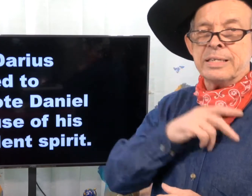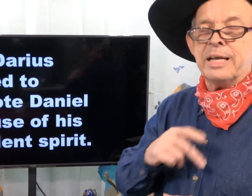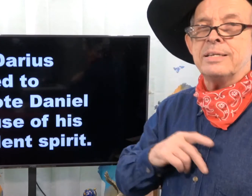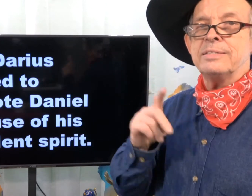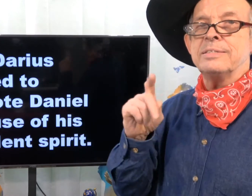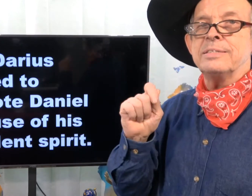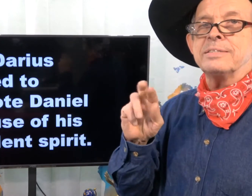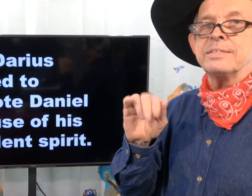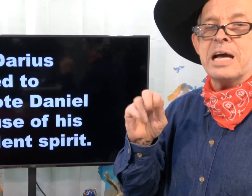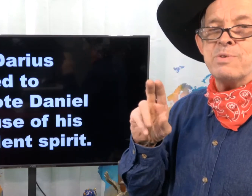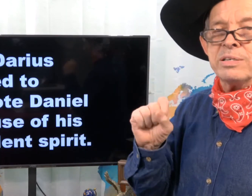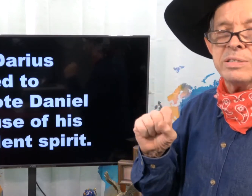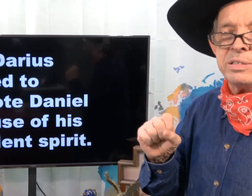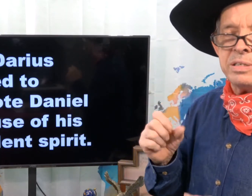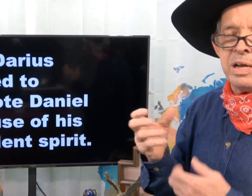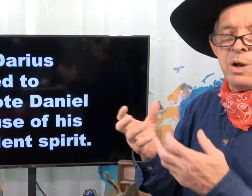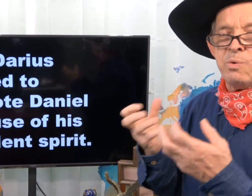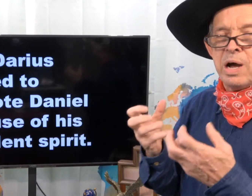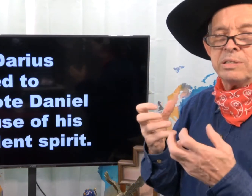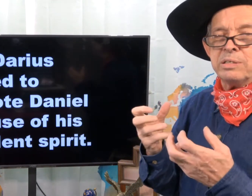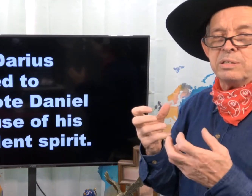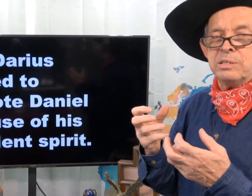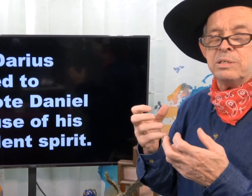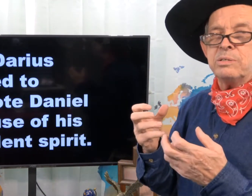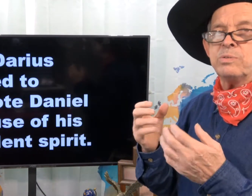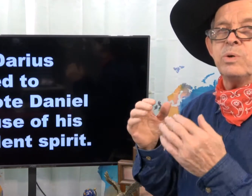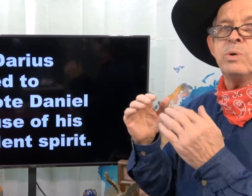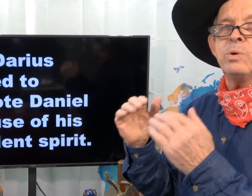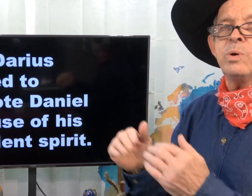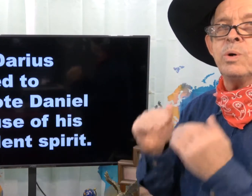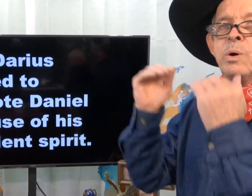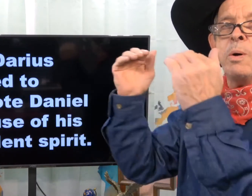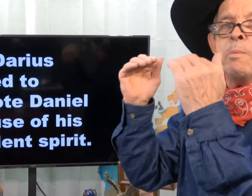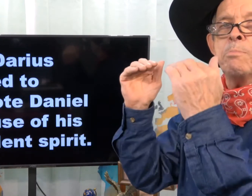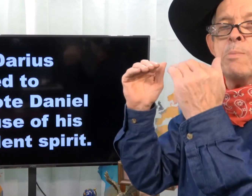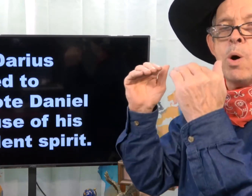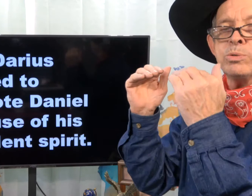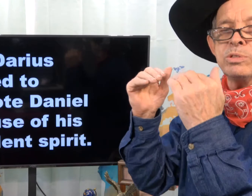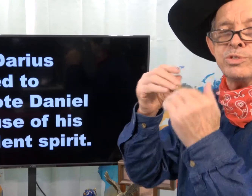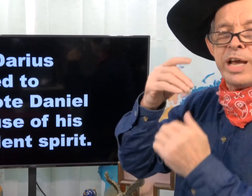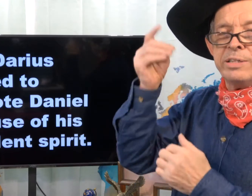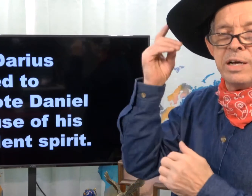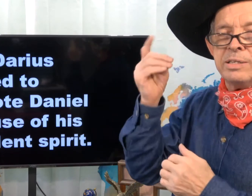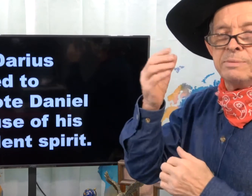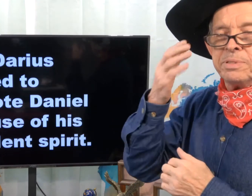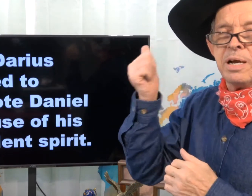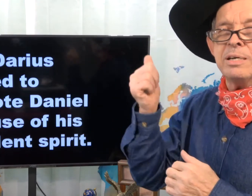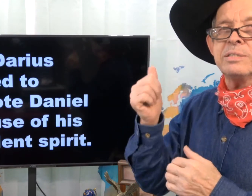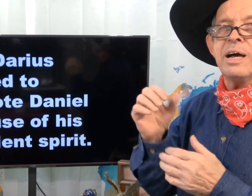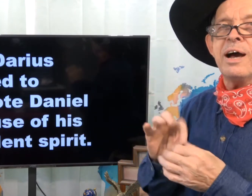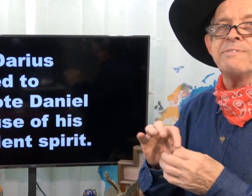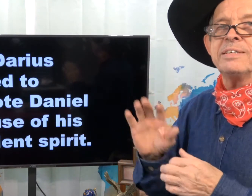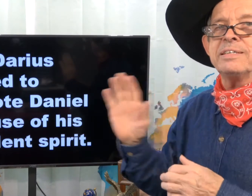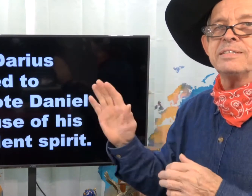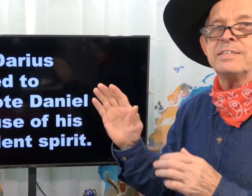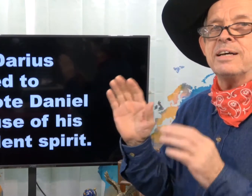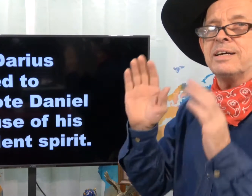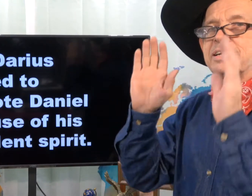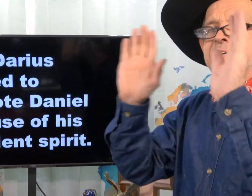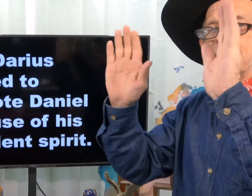King Cyrus wanted to promote Dana because of